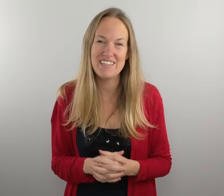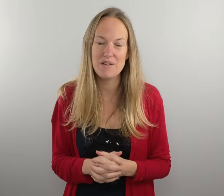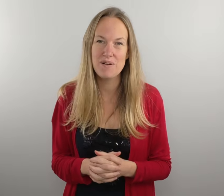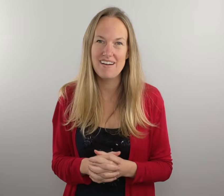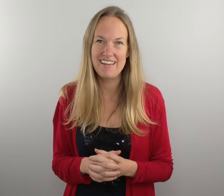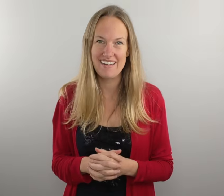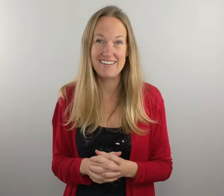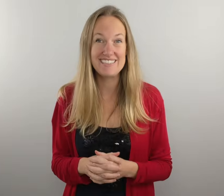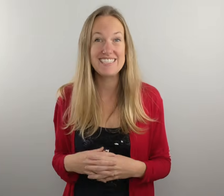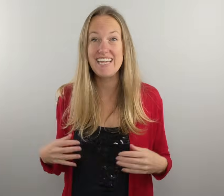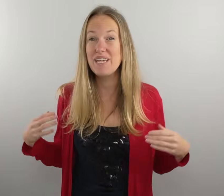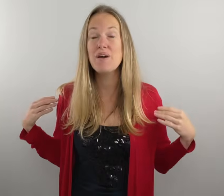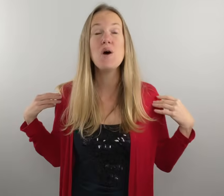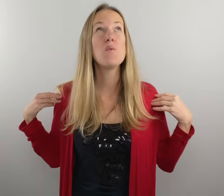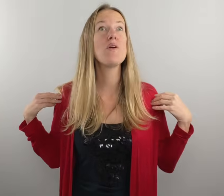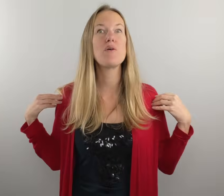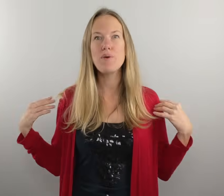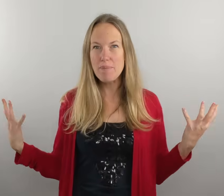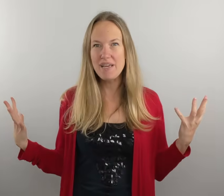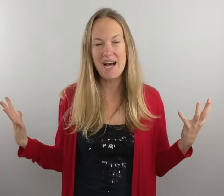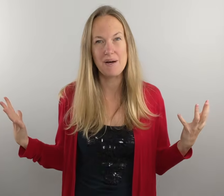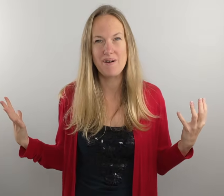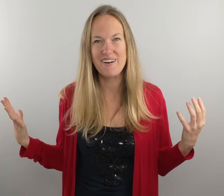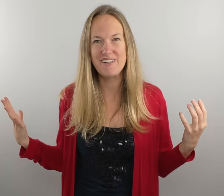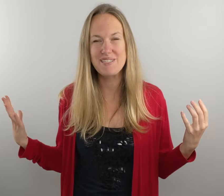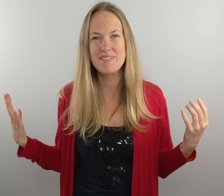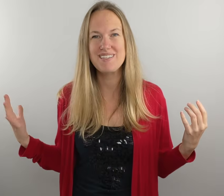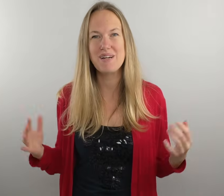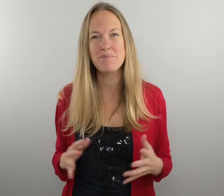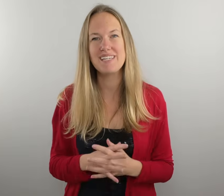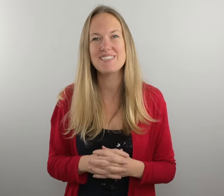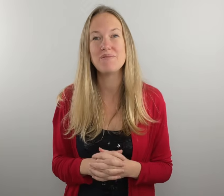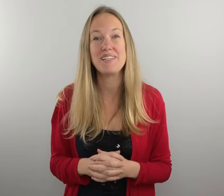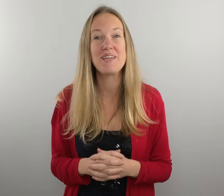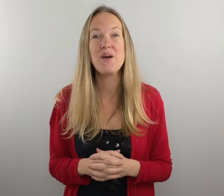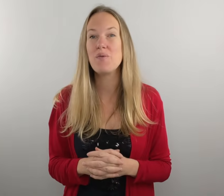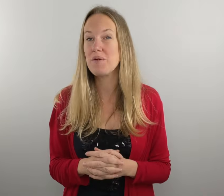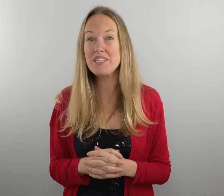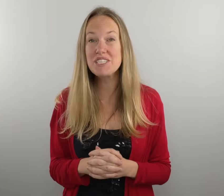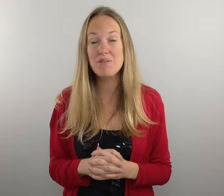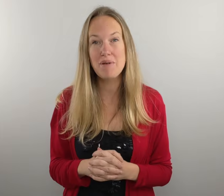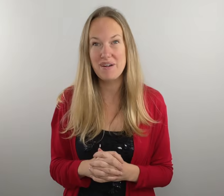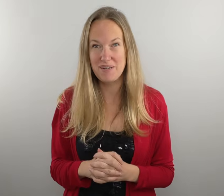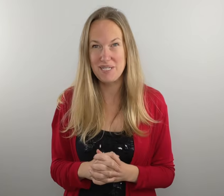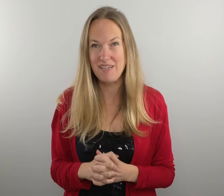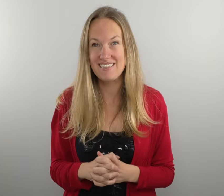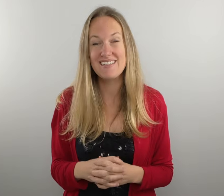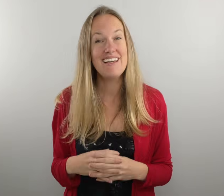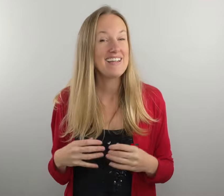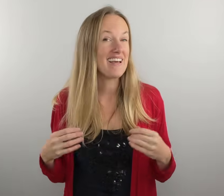you are here. Today, we are wrapping up our Christmas song blitz with We Wish You a Merry Christmas. Now, this